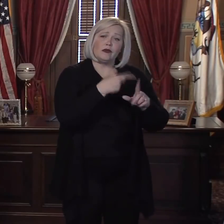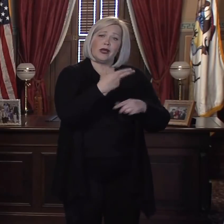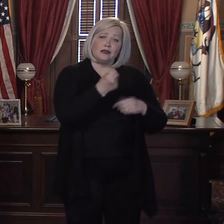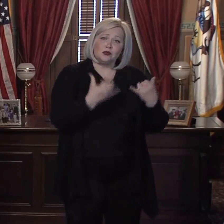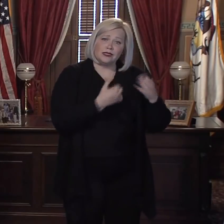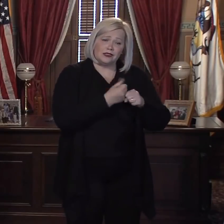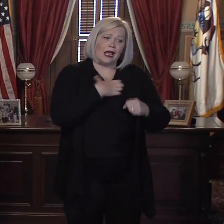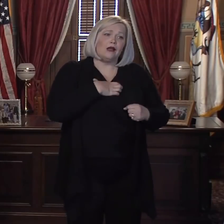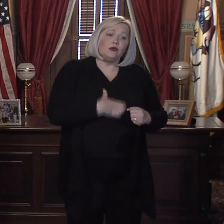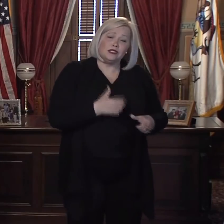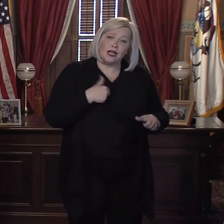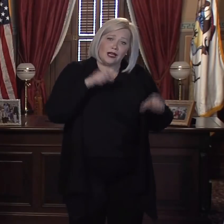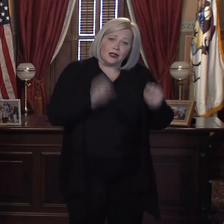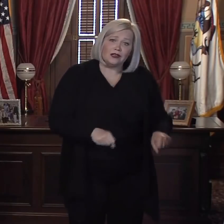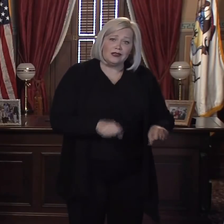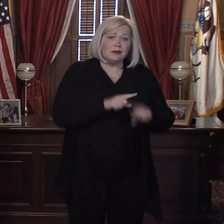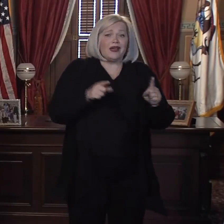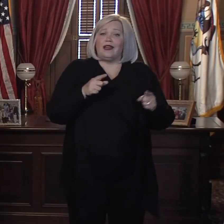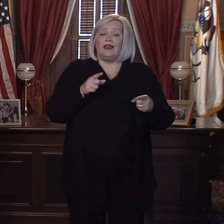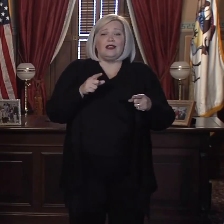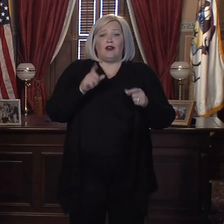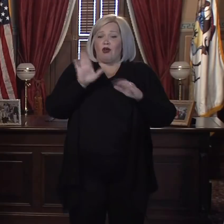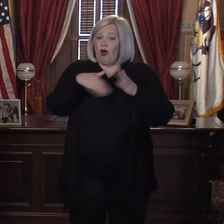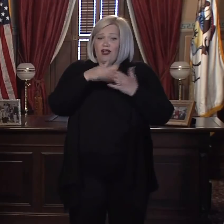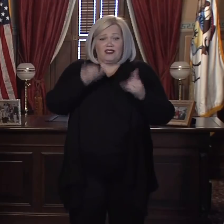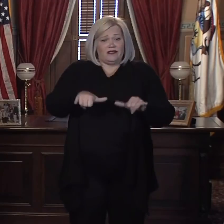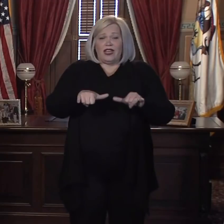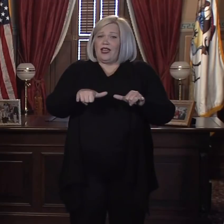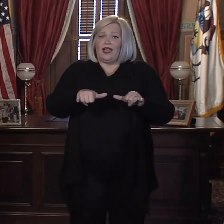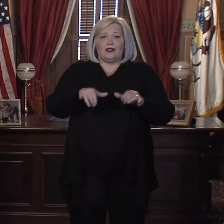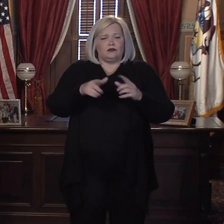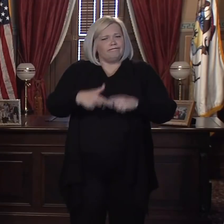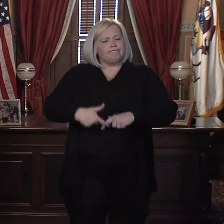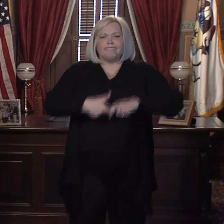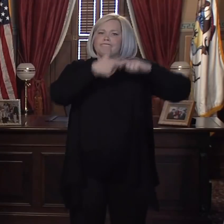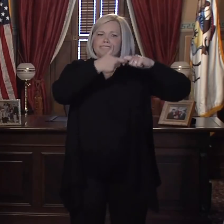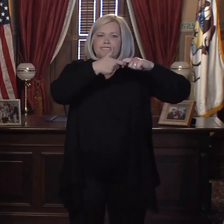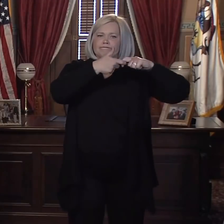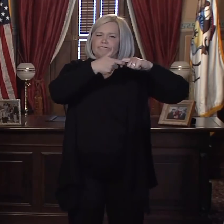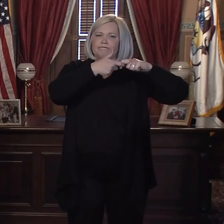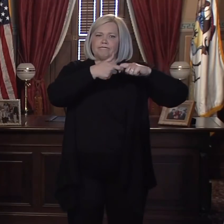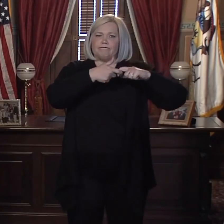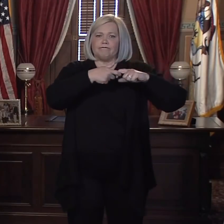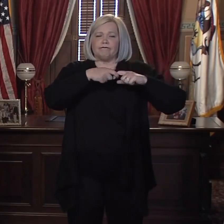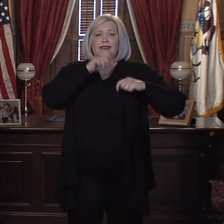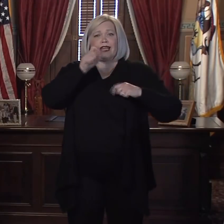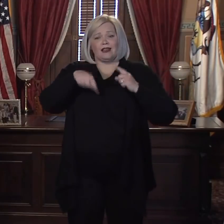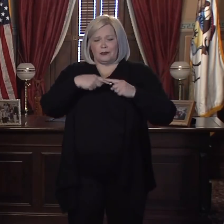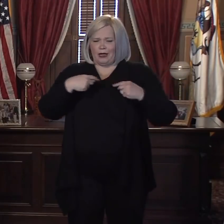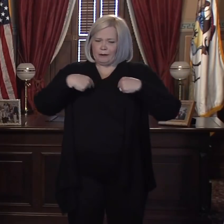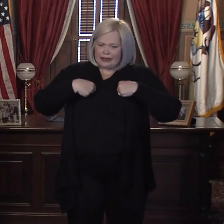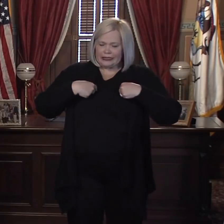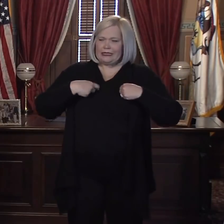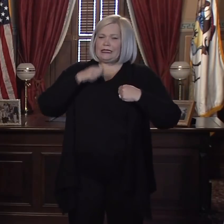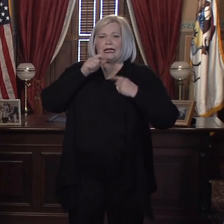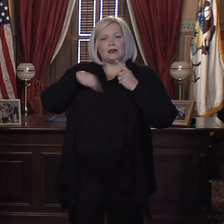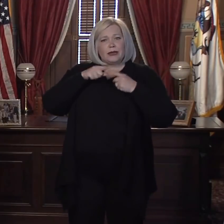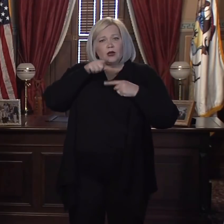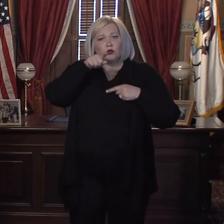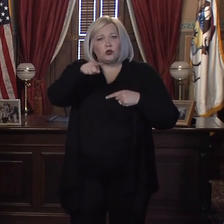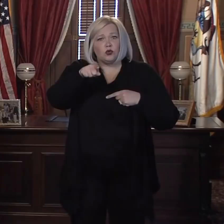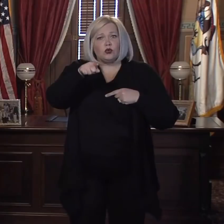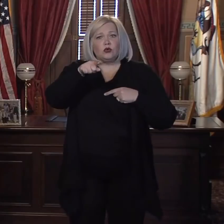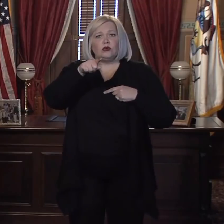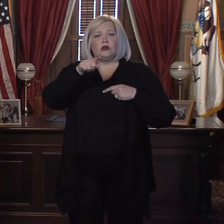year. But we can't do any of that right now. And it's not just about us, it's about all of us, not as individuals,